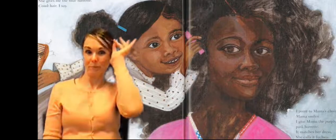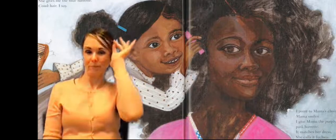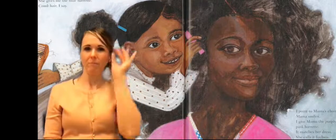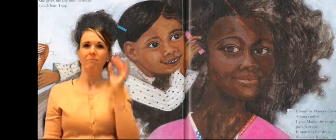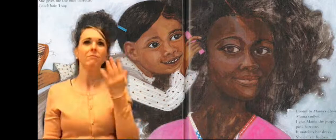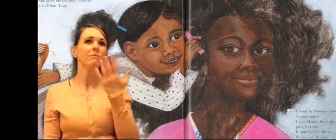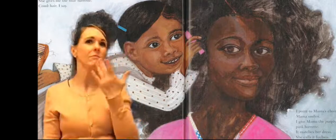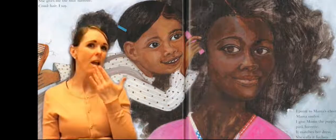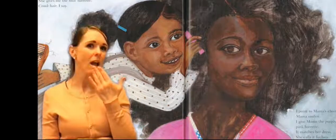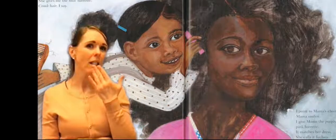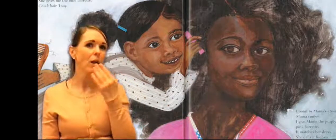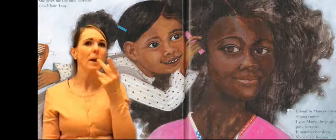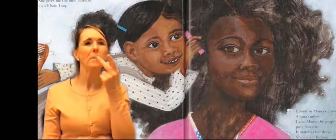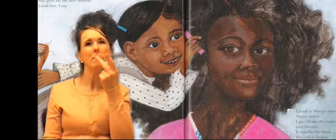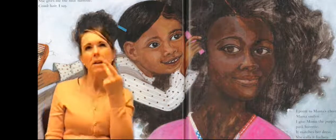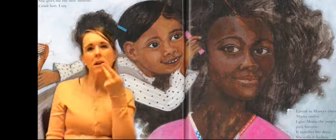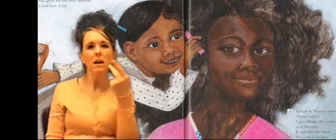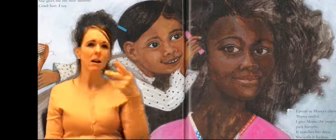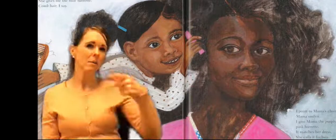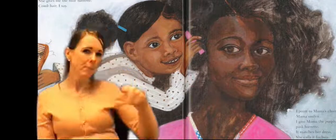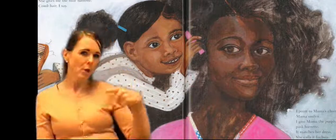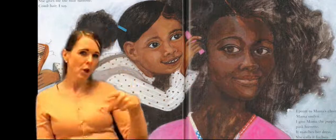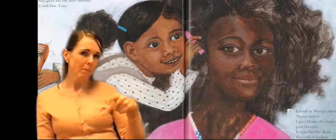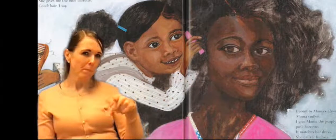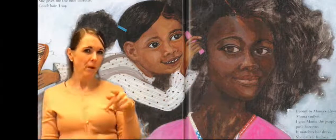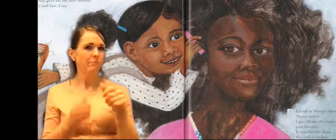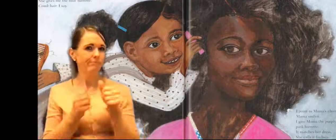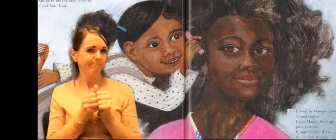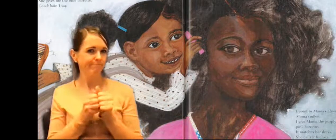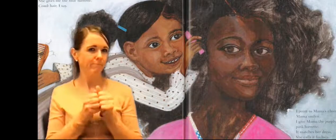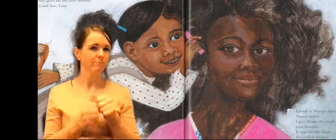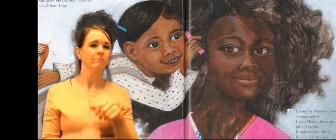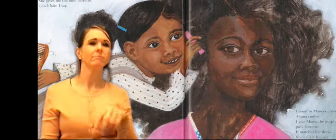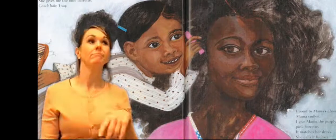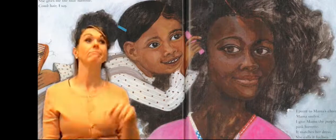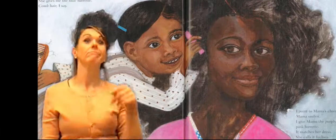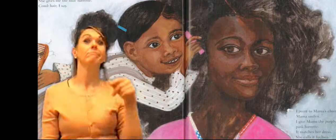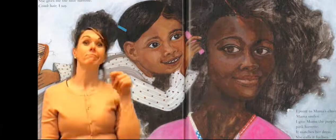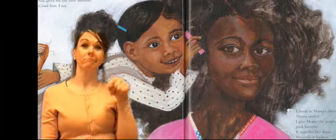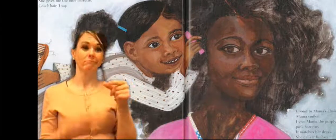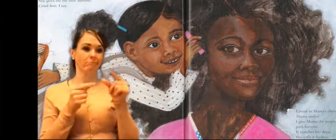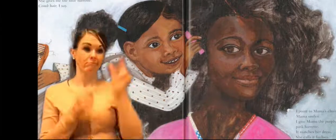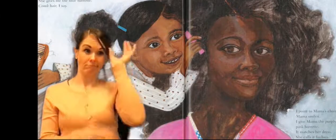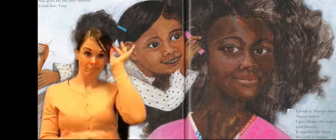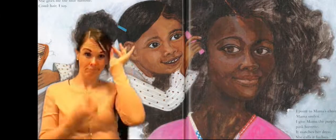I have a barrette too. It's pink and purple together.